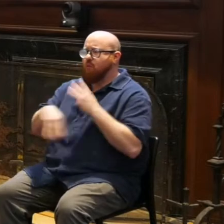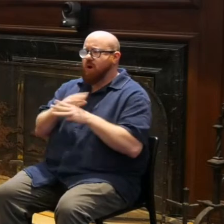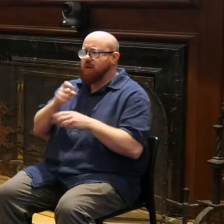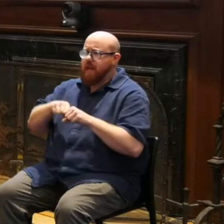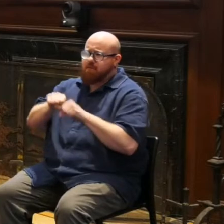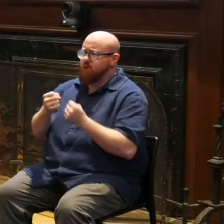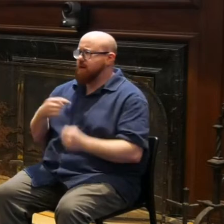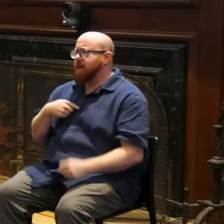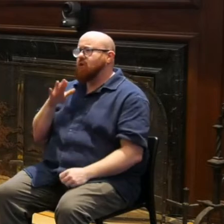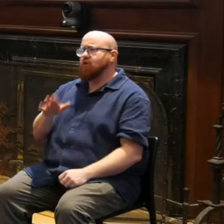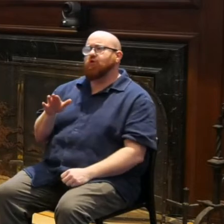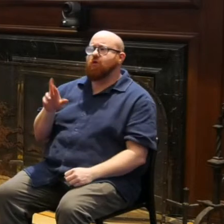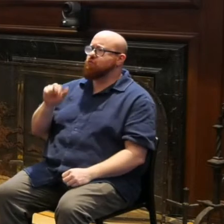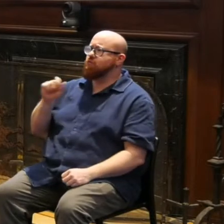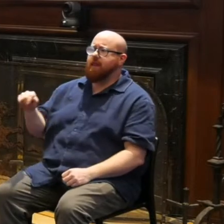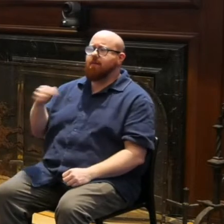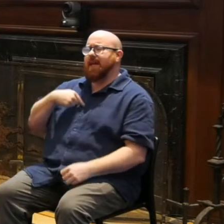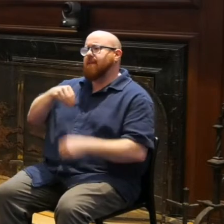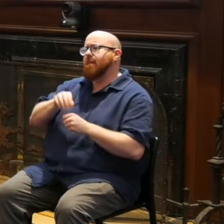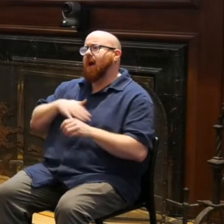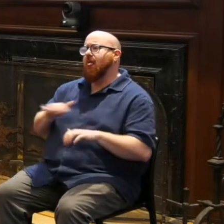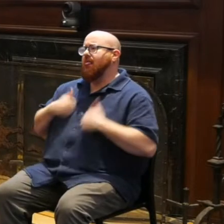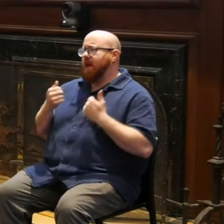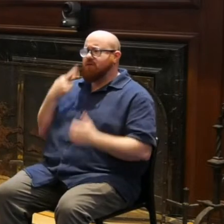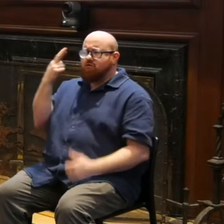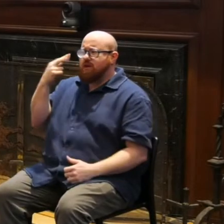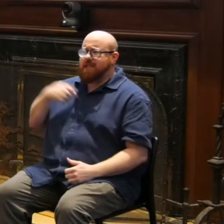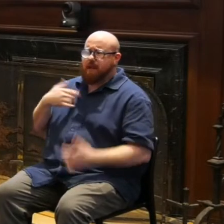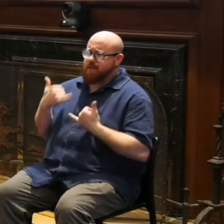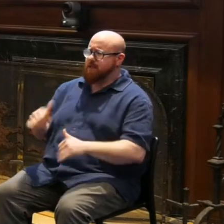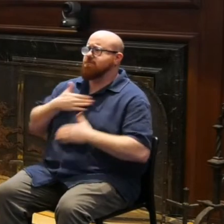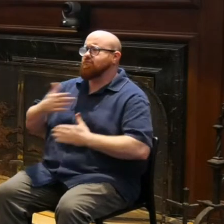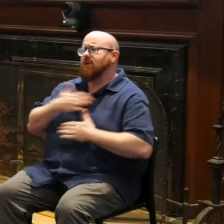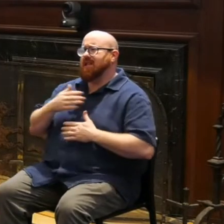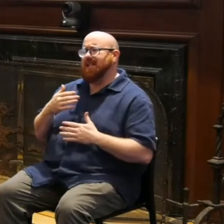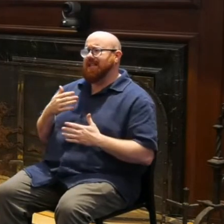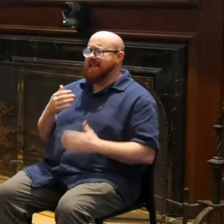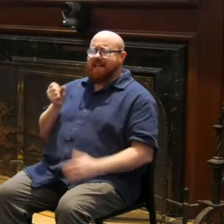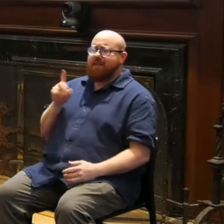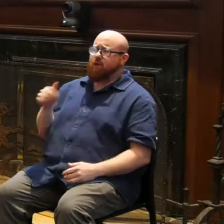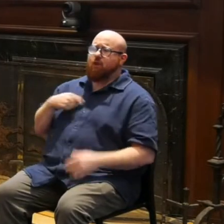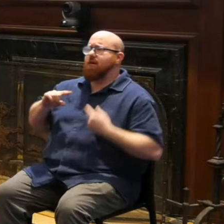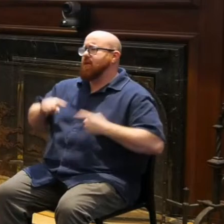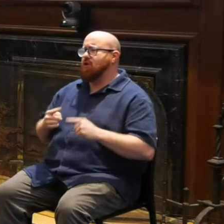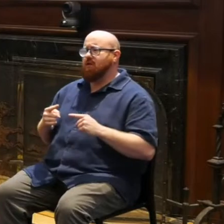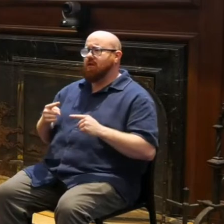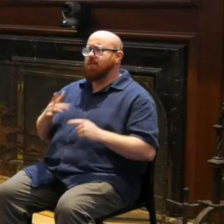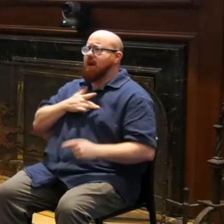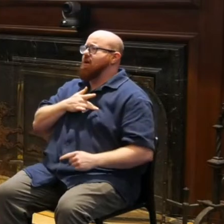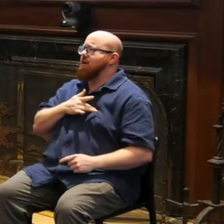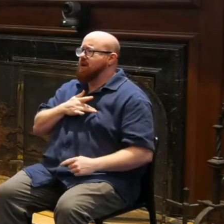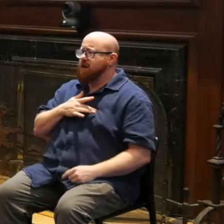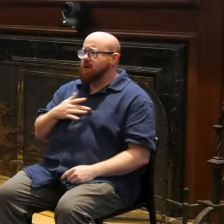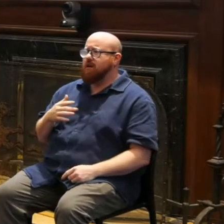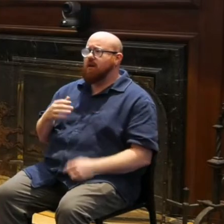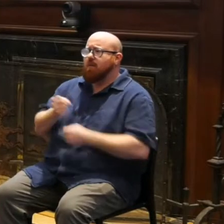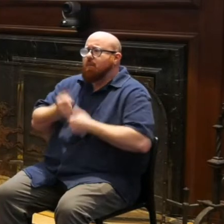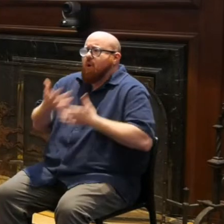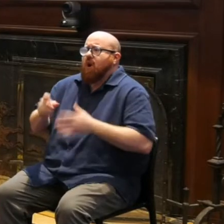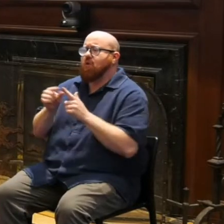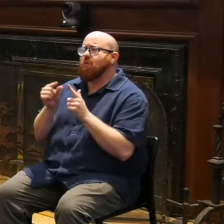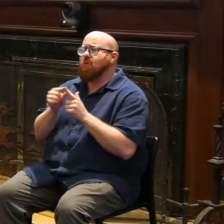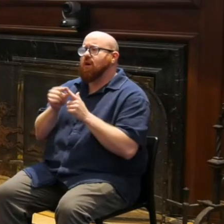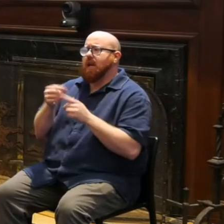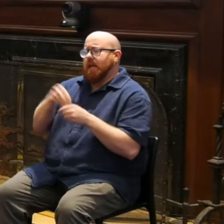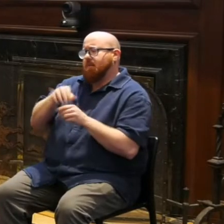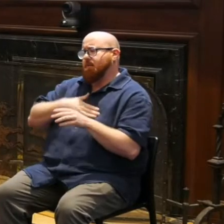the rhythm in my life that brings deep meaning, the reason I'm still breathing despite my deepest wounds from life heartaches inflicted on me. Poetic words adorn